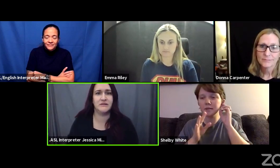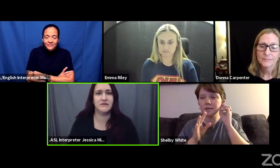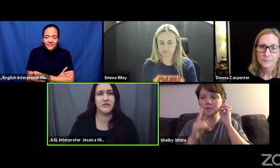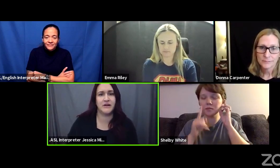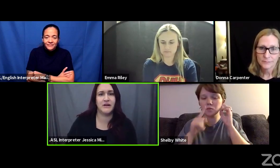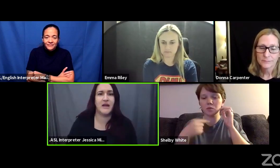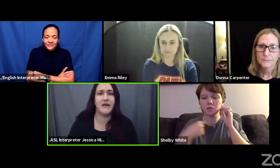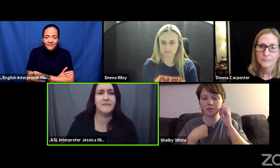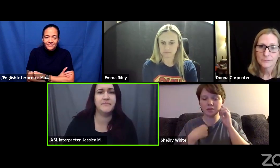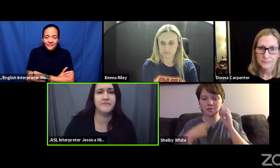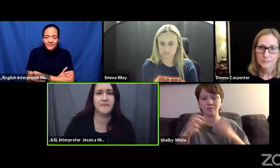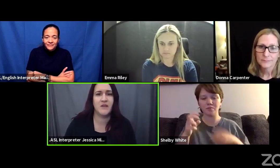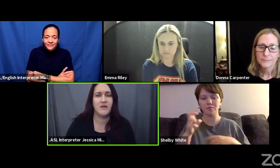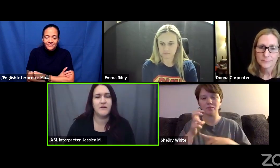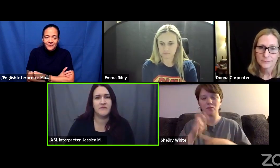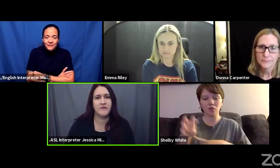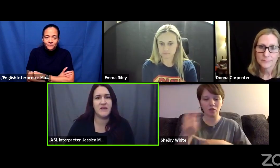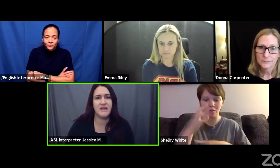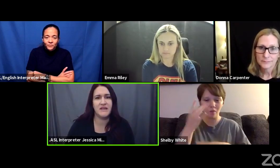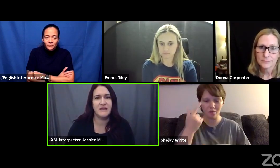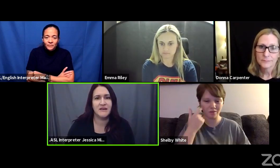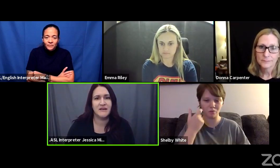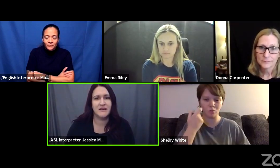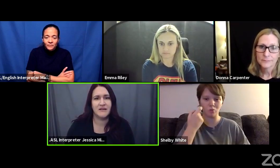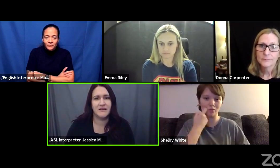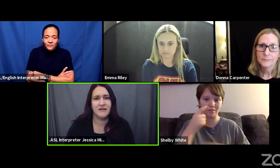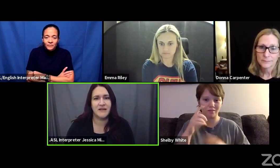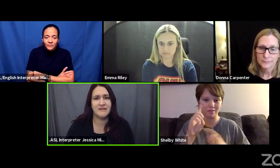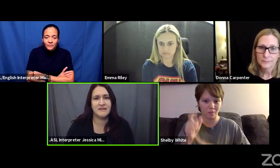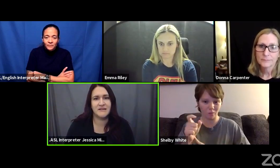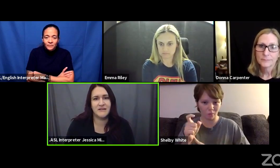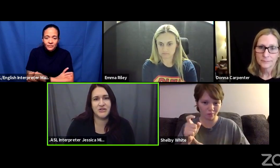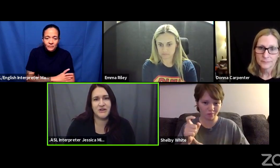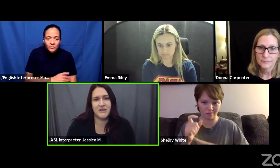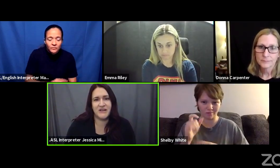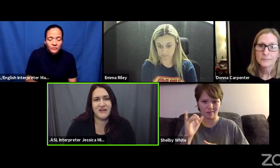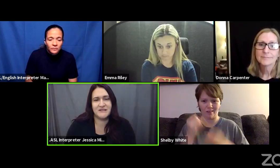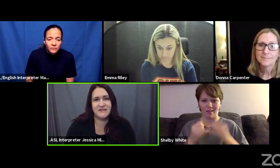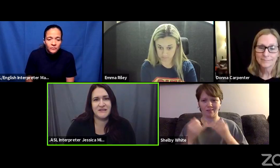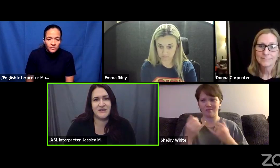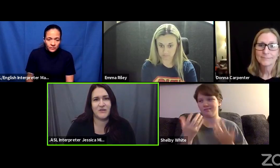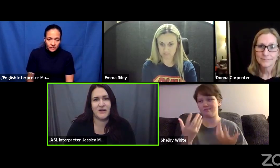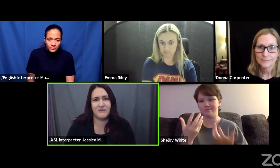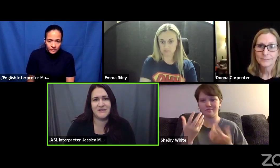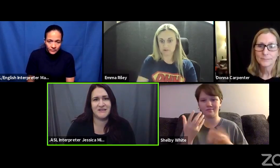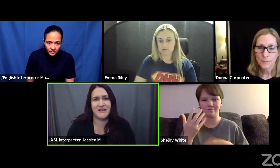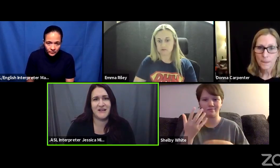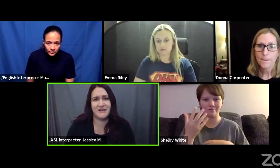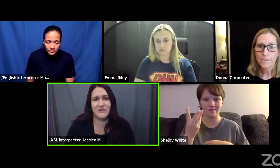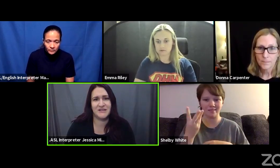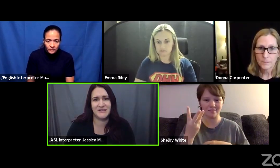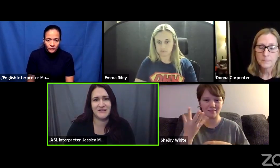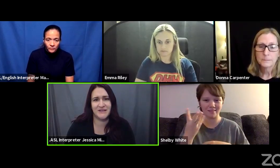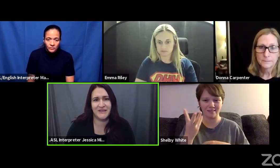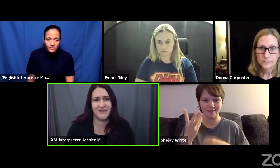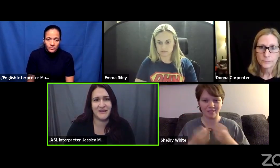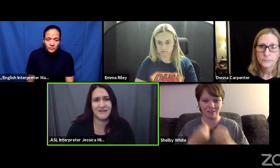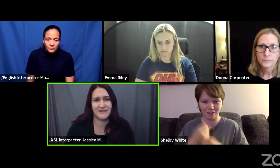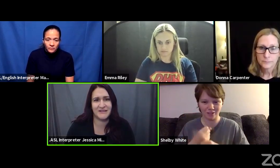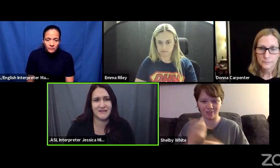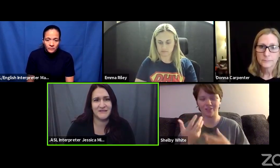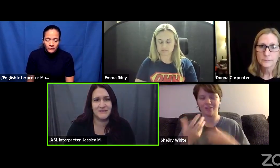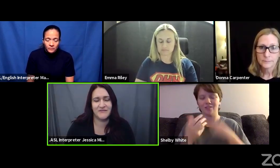So sure. For me, it's still a journey because, you know, I wasn't diagnosed until like